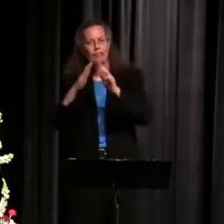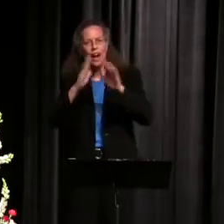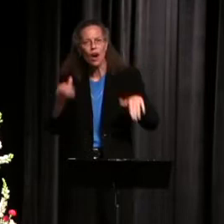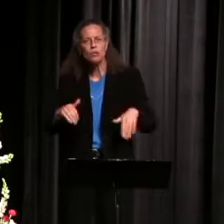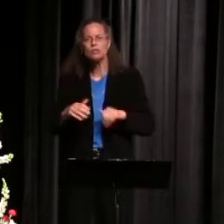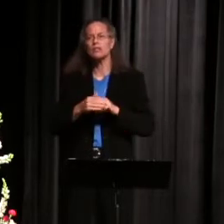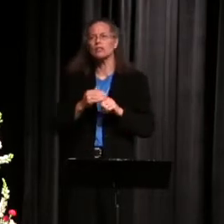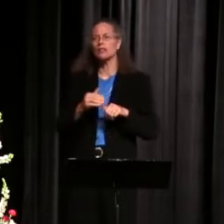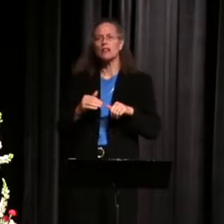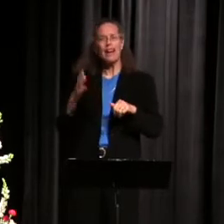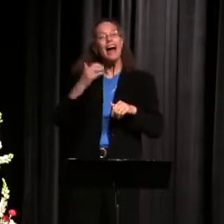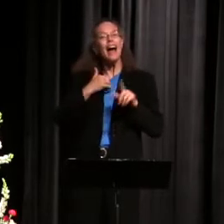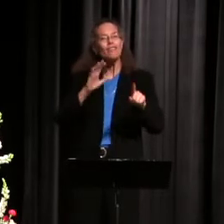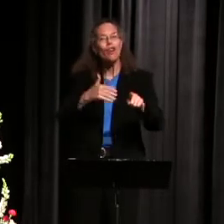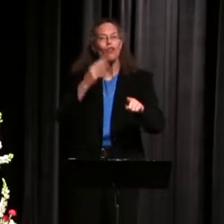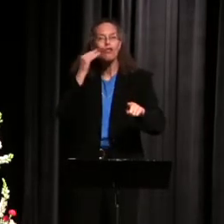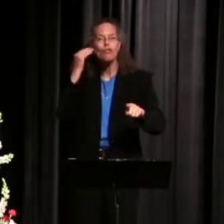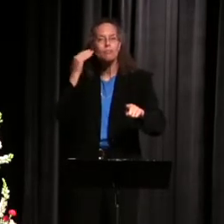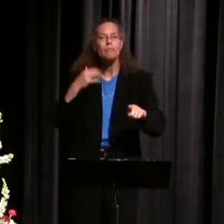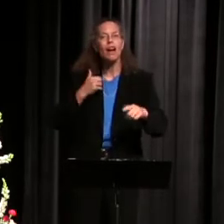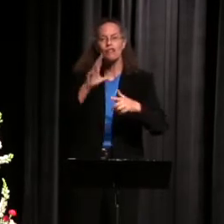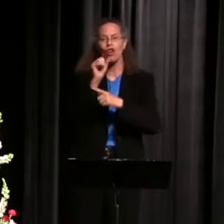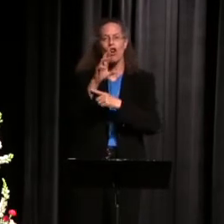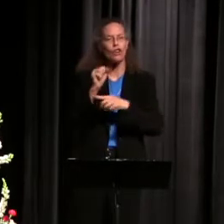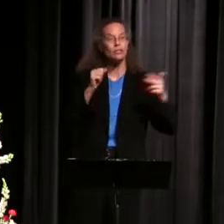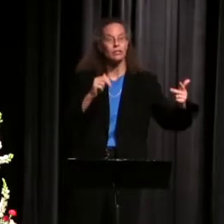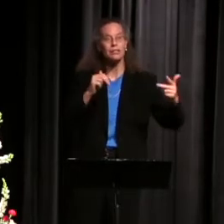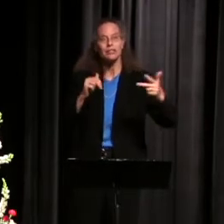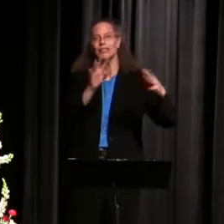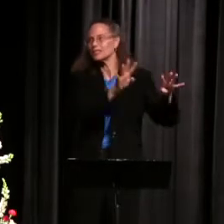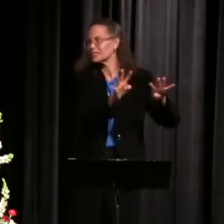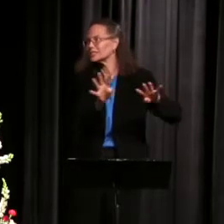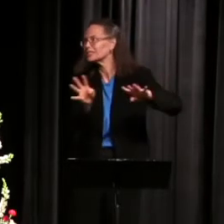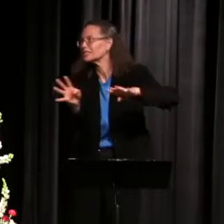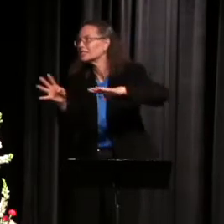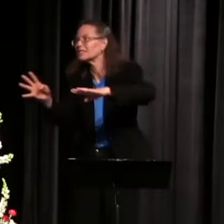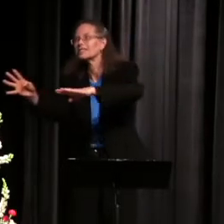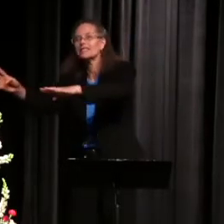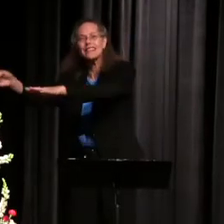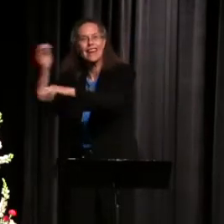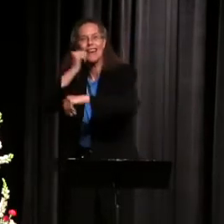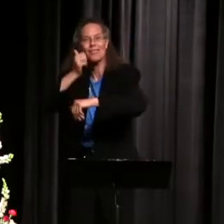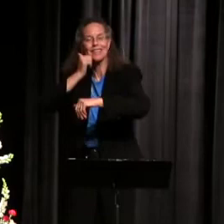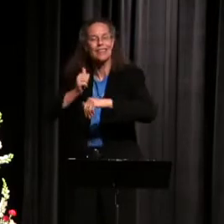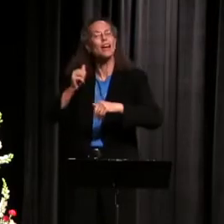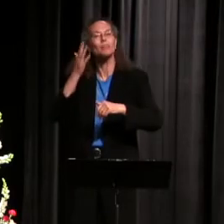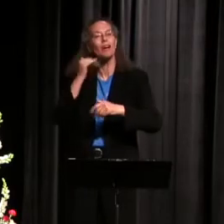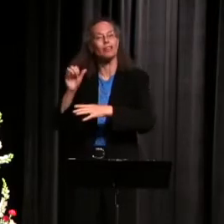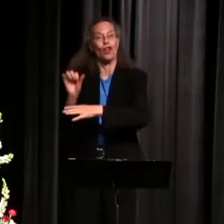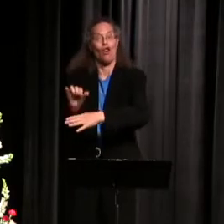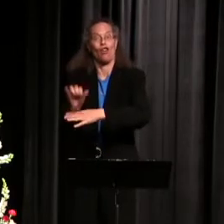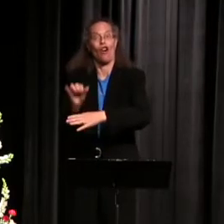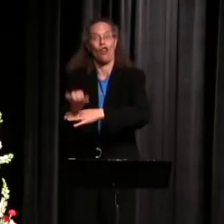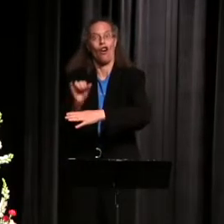by a parade of 50 cars all honking their horns for your neighbor's 13th birthday party. We learned to value the everyday life.